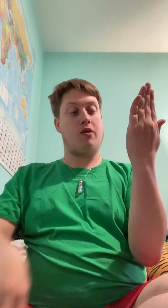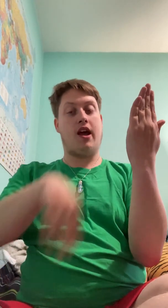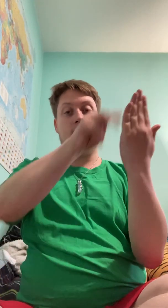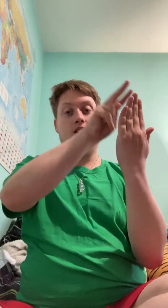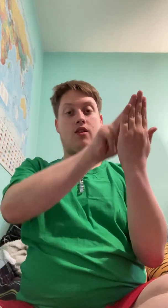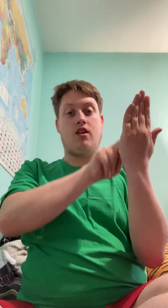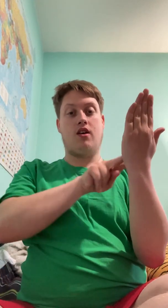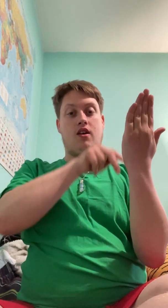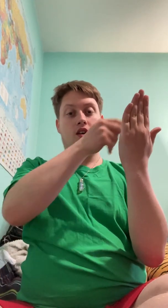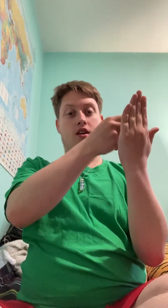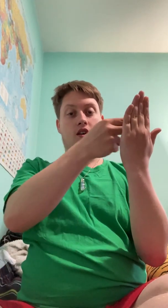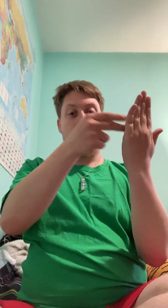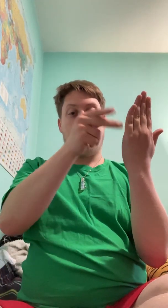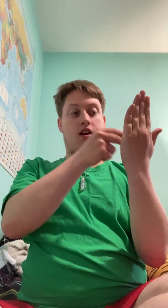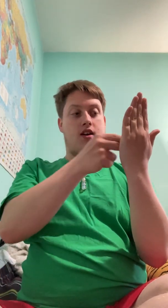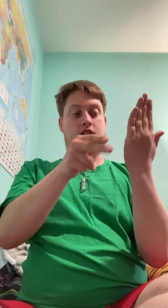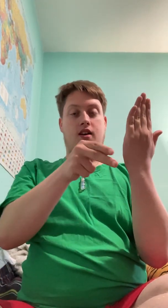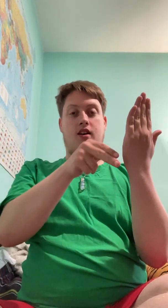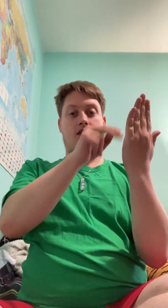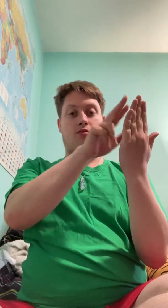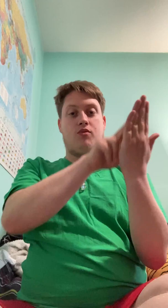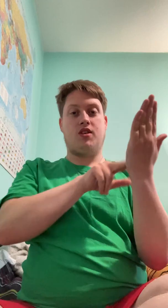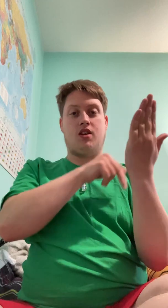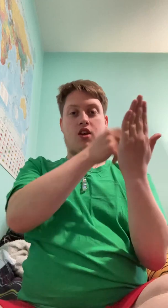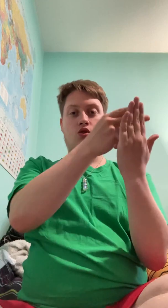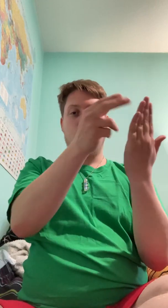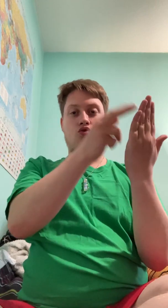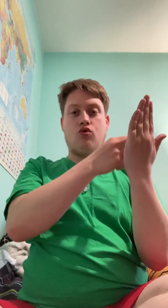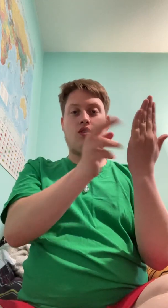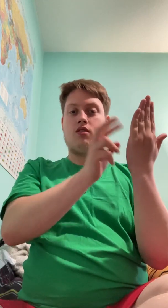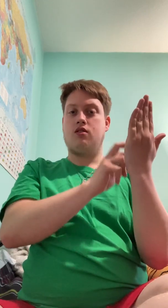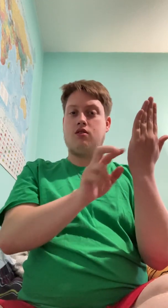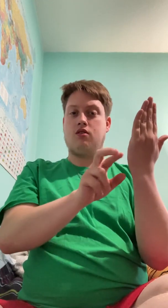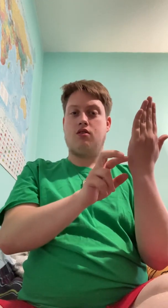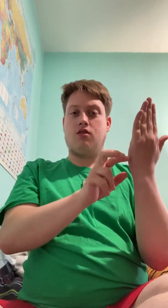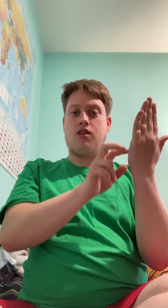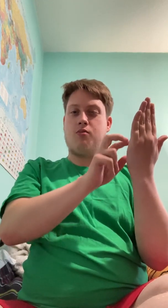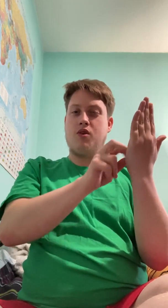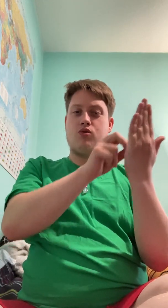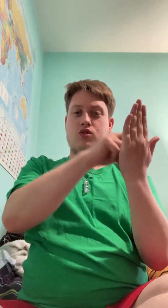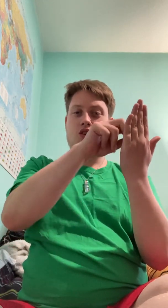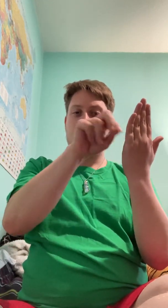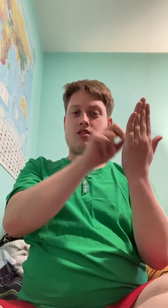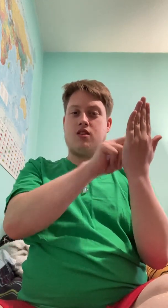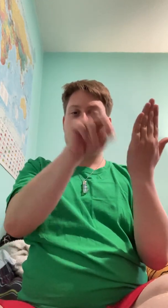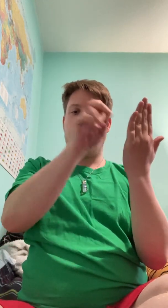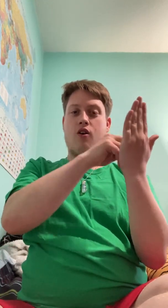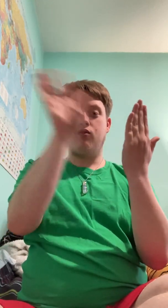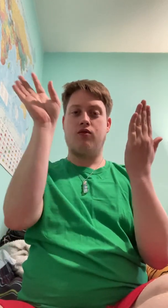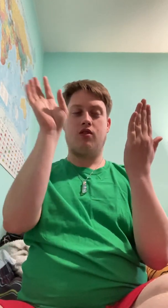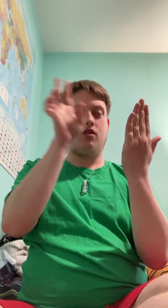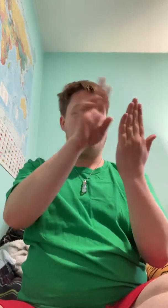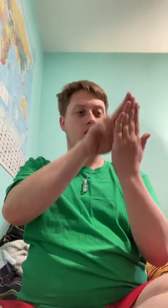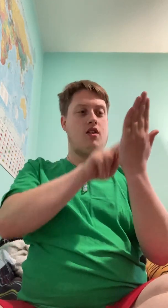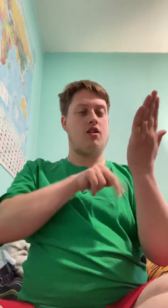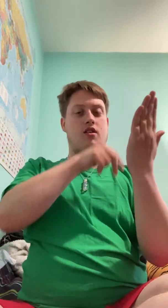hand out and then pretend like you're drawing like the bill, so you're like signing it off.